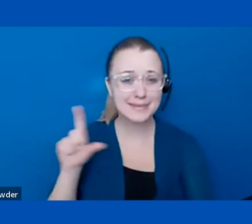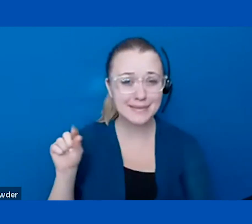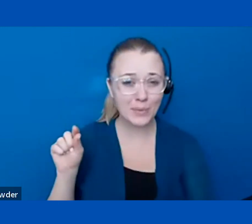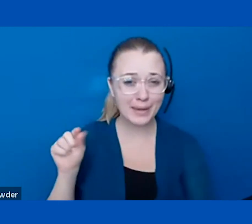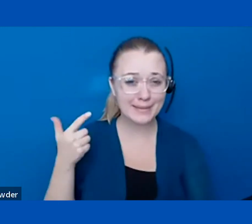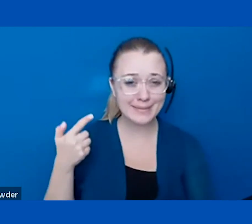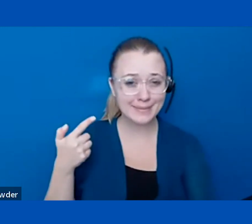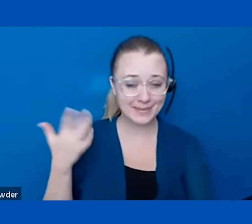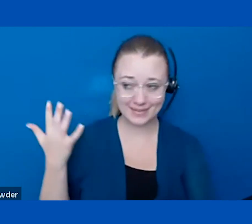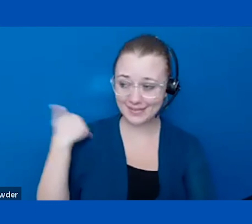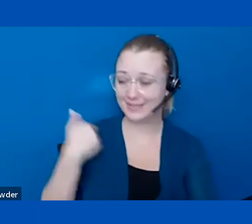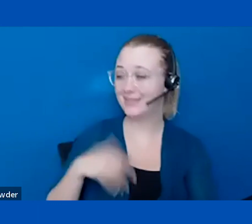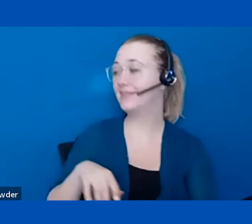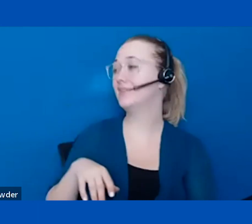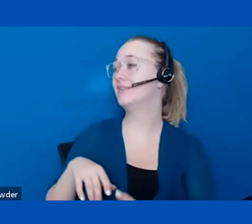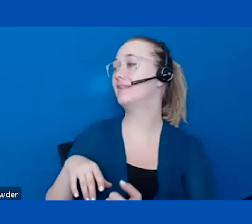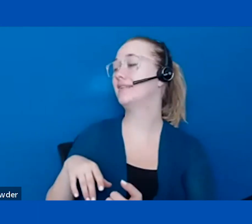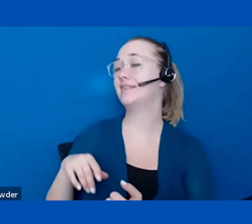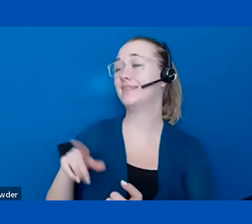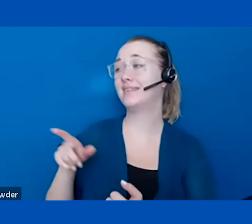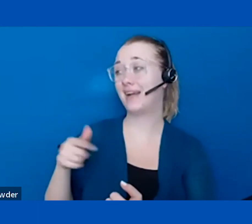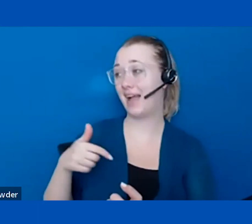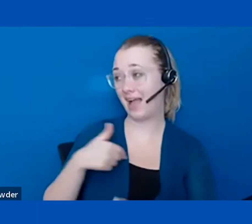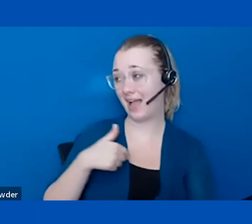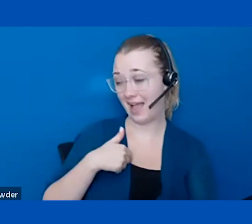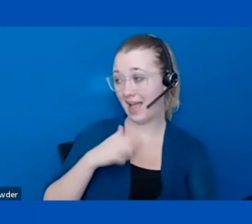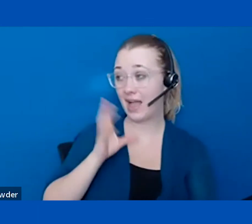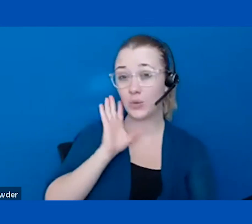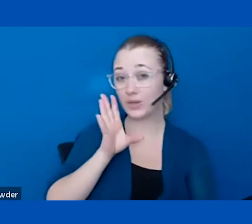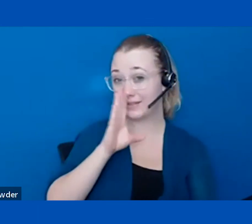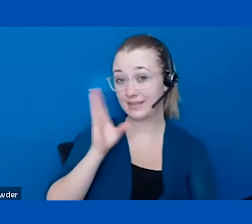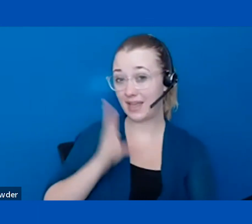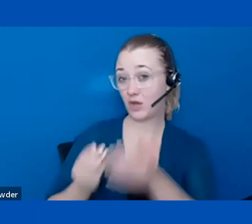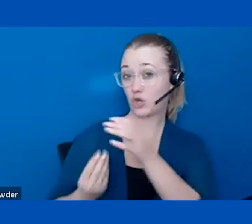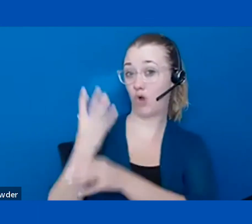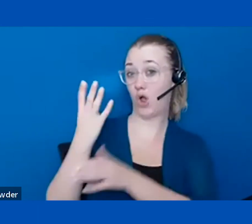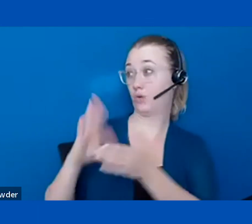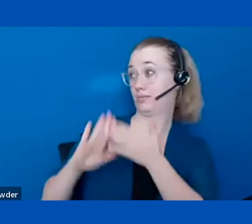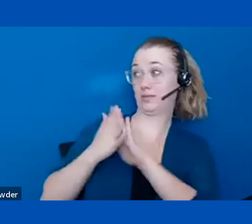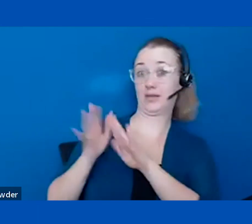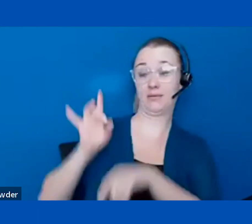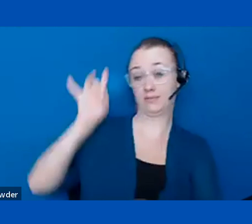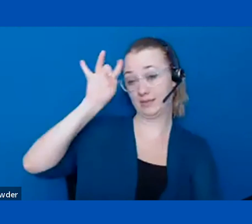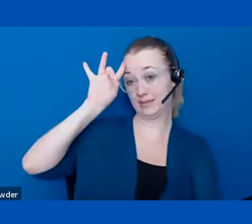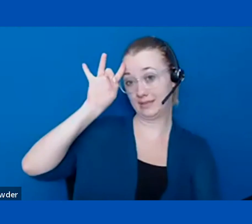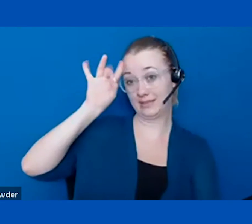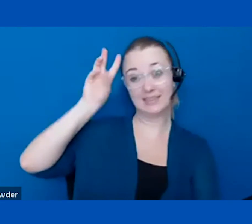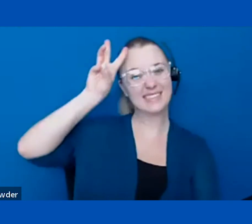feet tall right now. And I'm never gonna grow to be 6 feet 8 inches. It's just probably